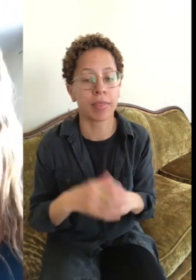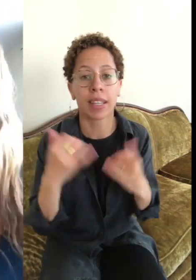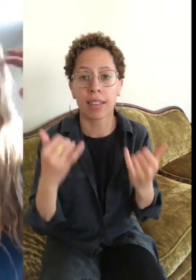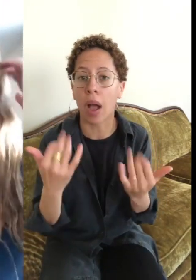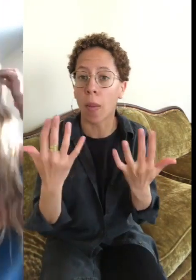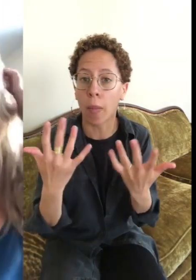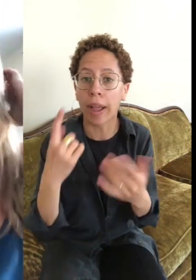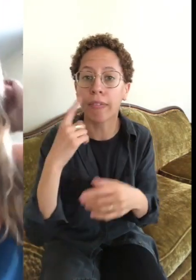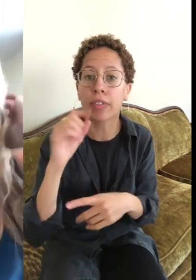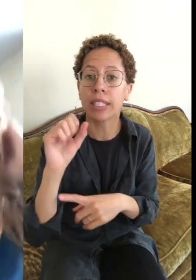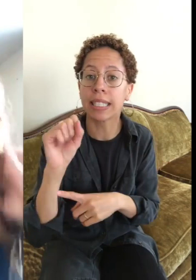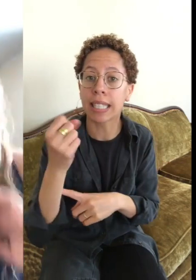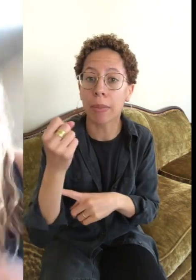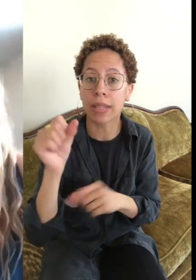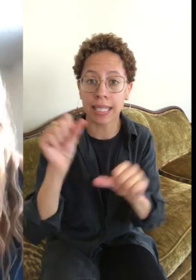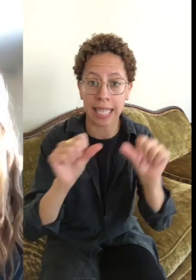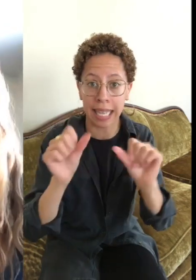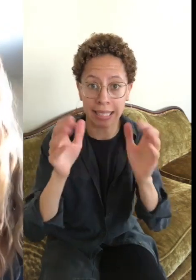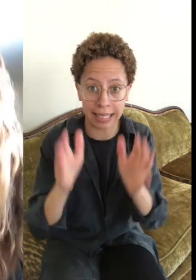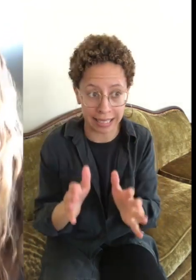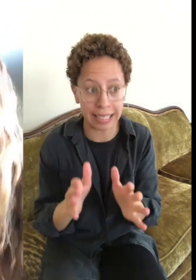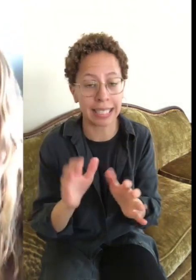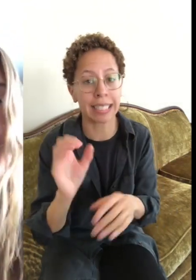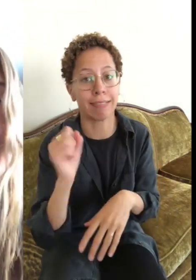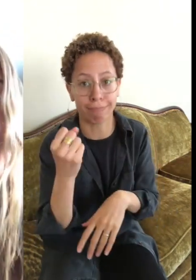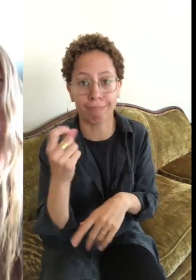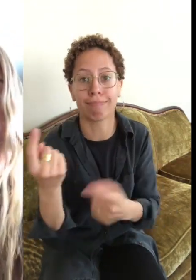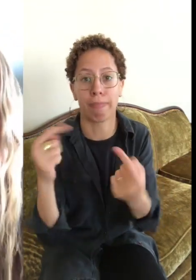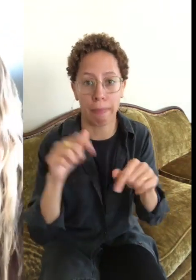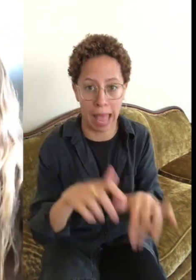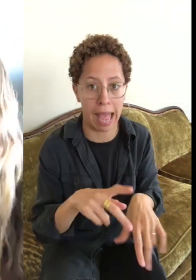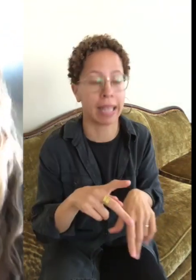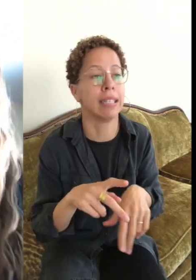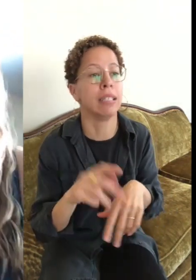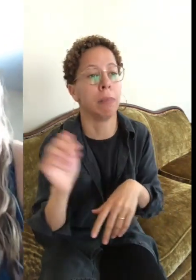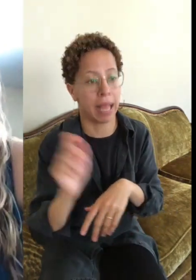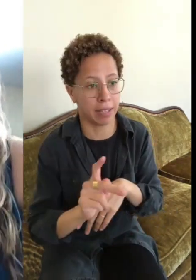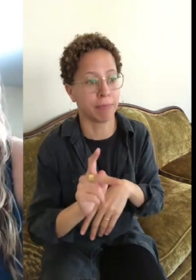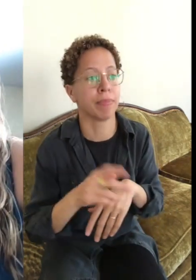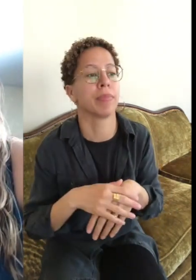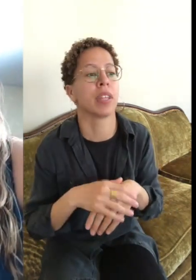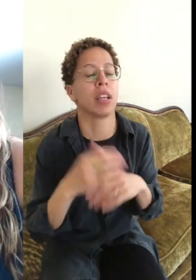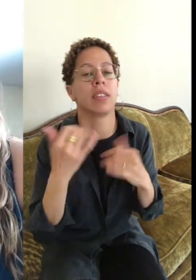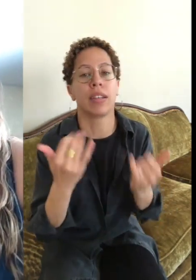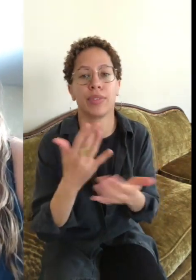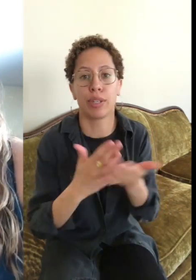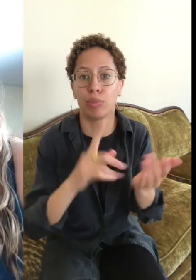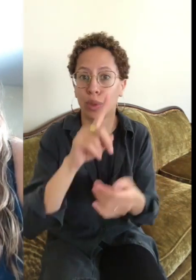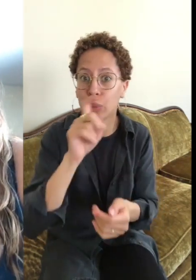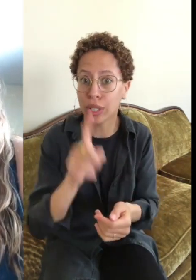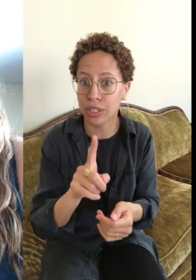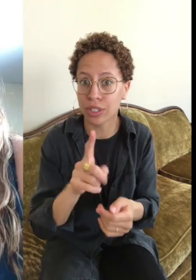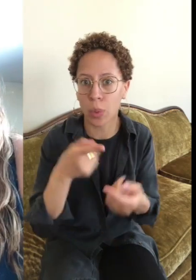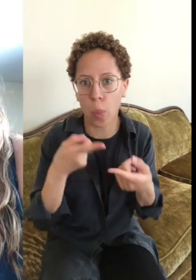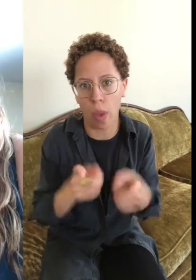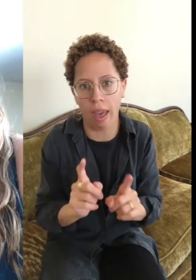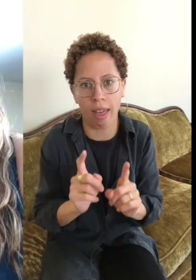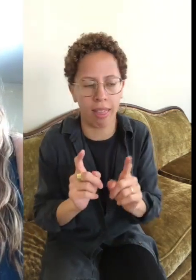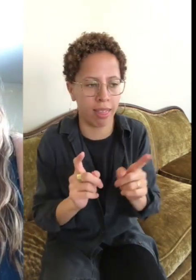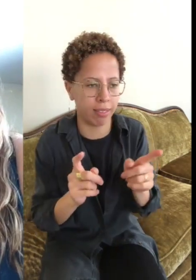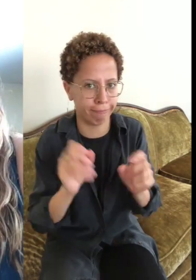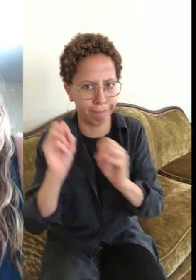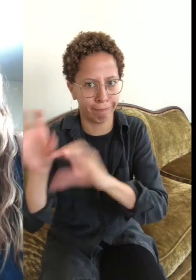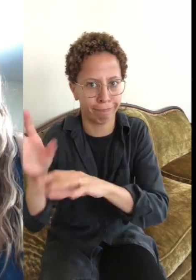Simon the scientist to come back. I'm going to give you a preview. Oh, but we have some questions while Simon's getting Bond